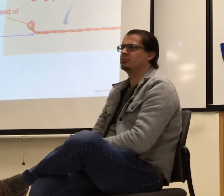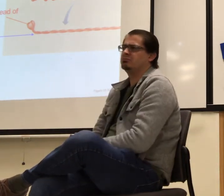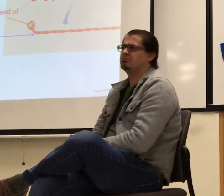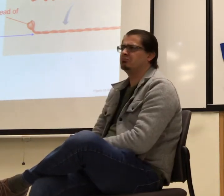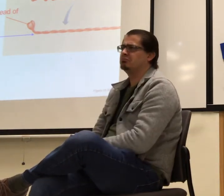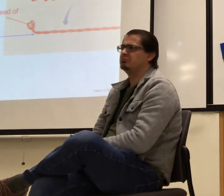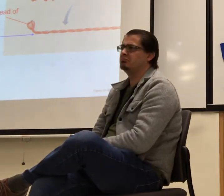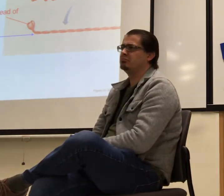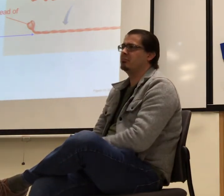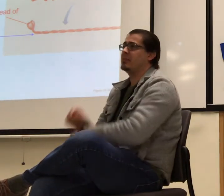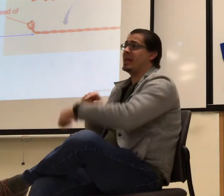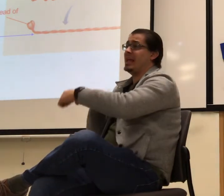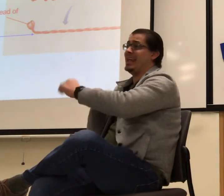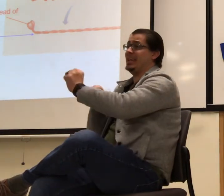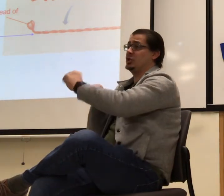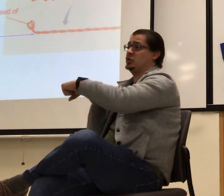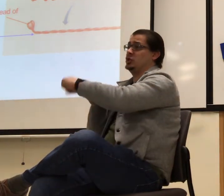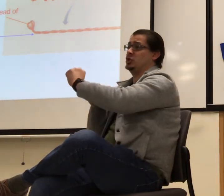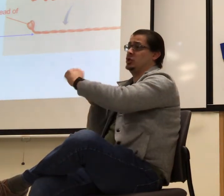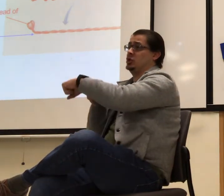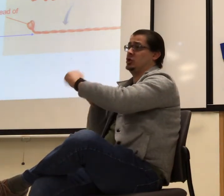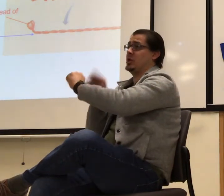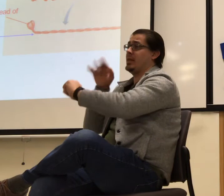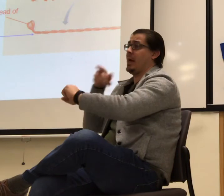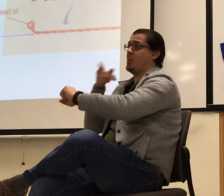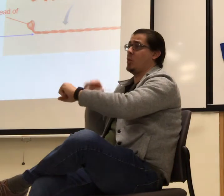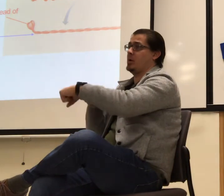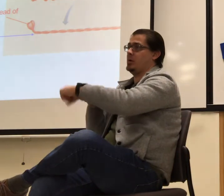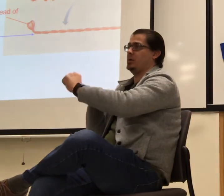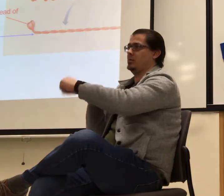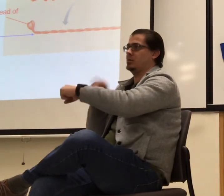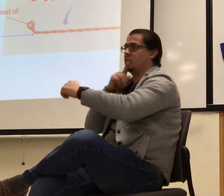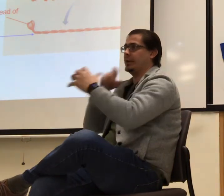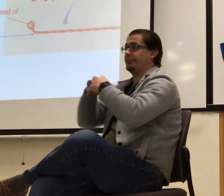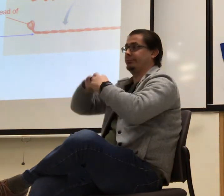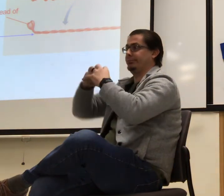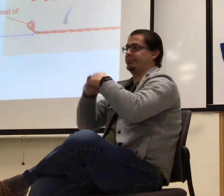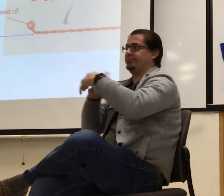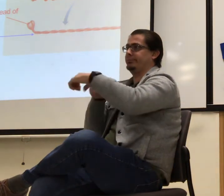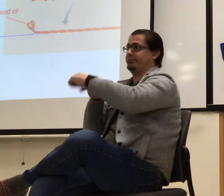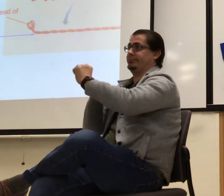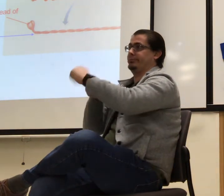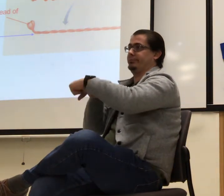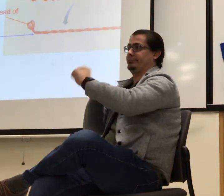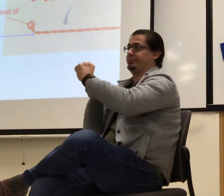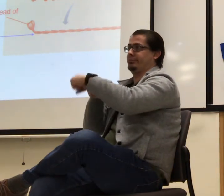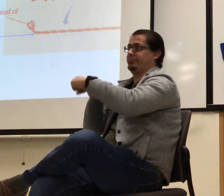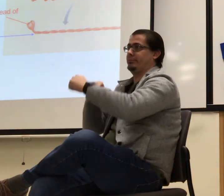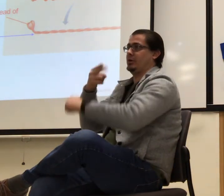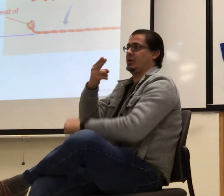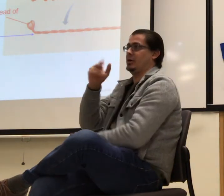The hinge, because at that point, it's a hinge. The myosin head can pivot.